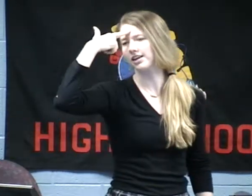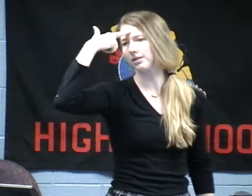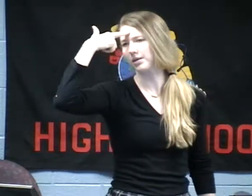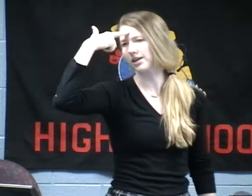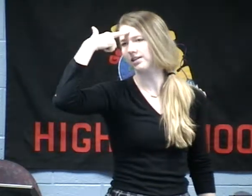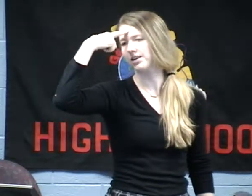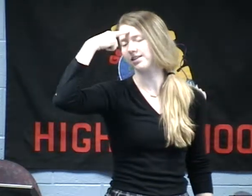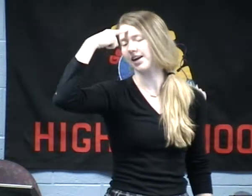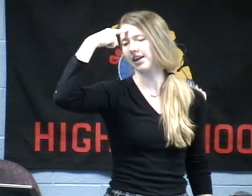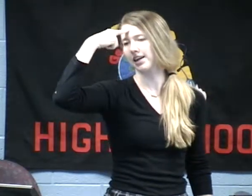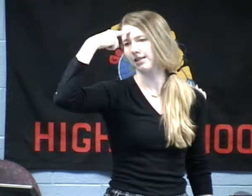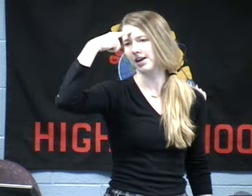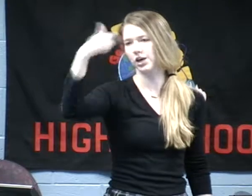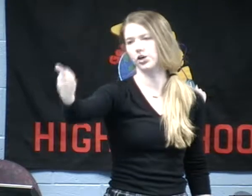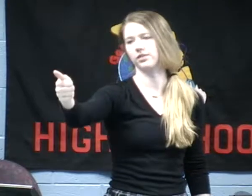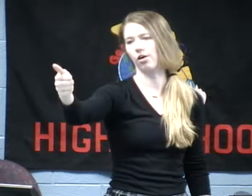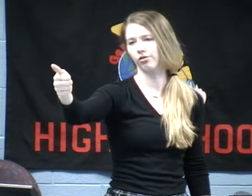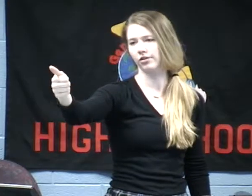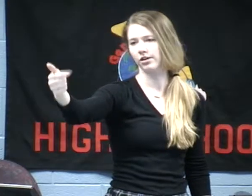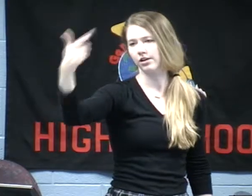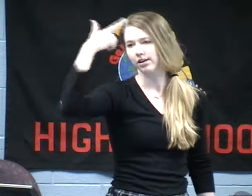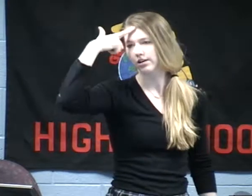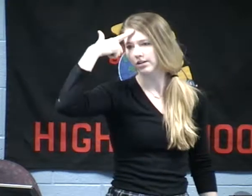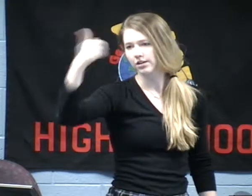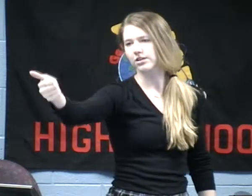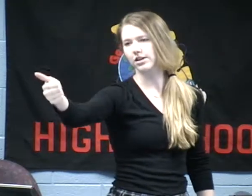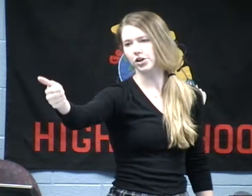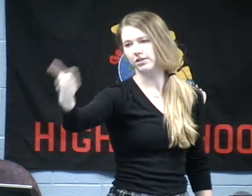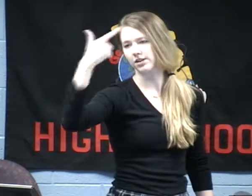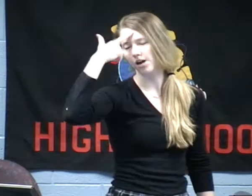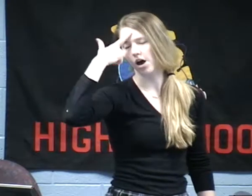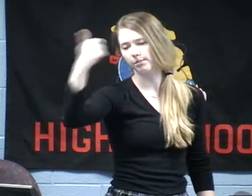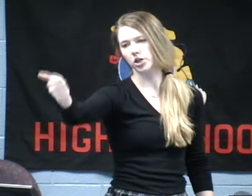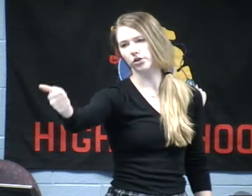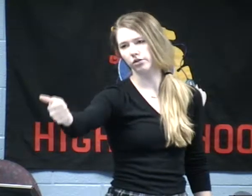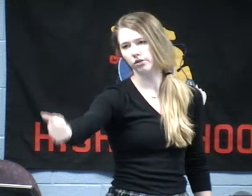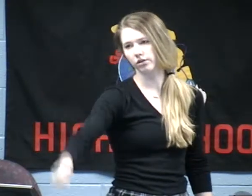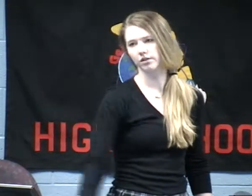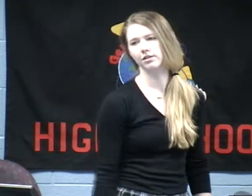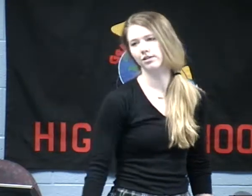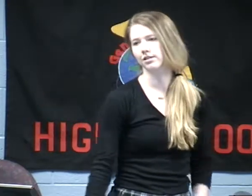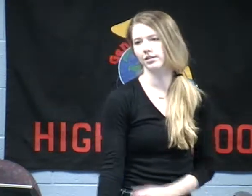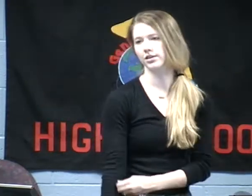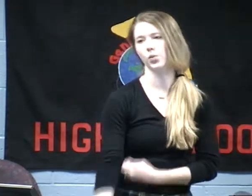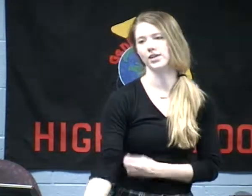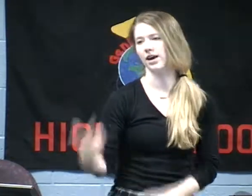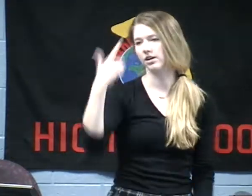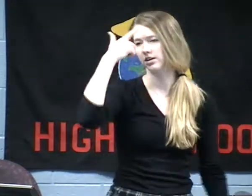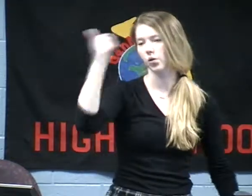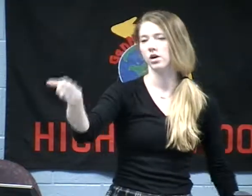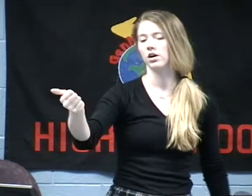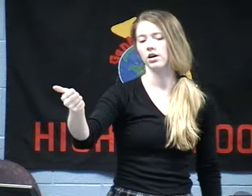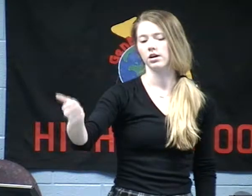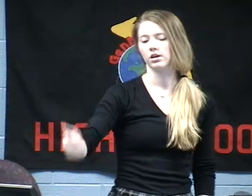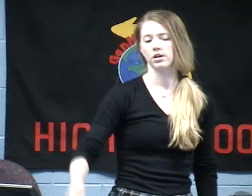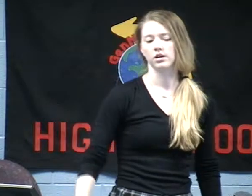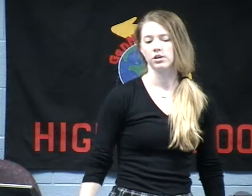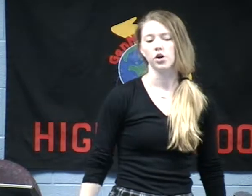technically think yourself. It turns into up to you. It's one sign. Wouldn't you say it backwards? No,